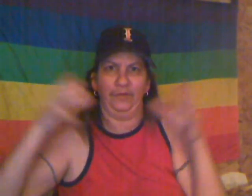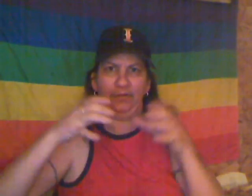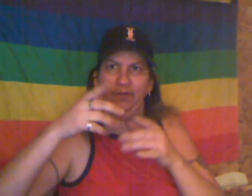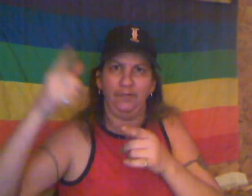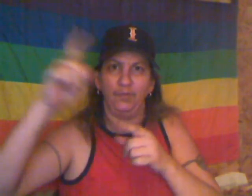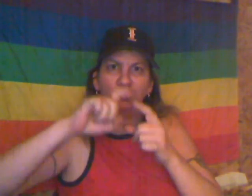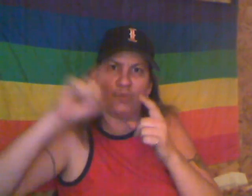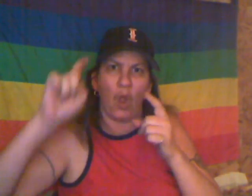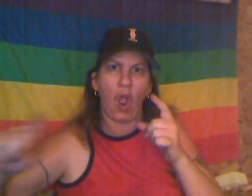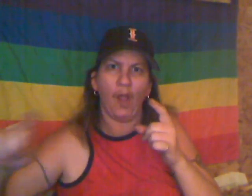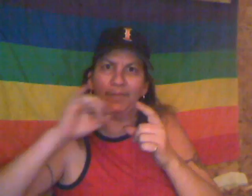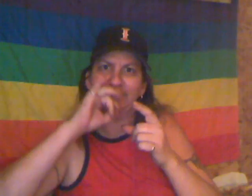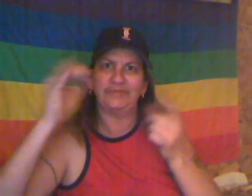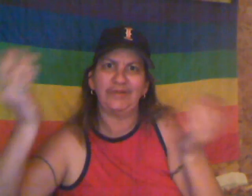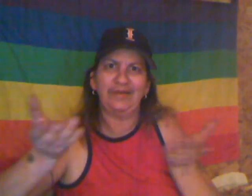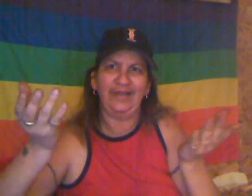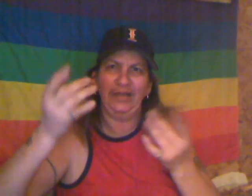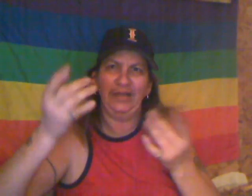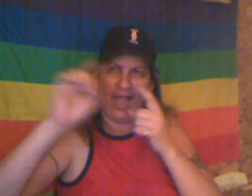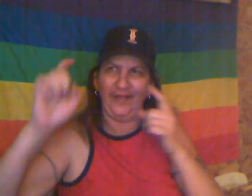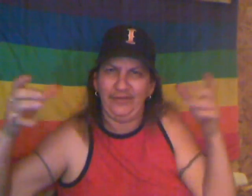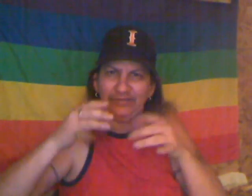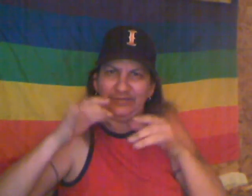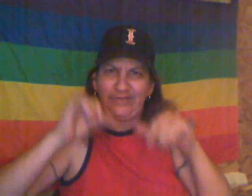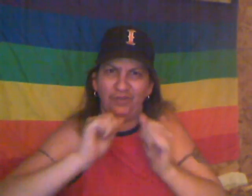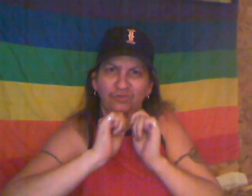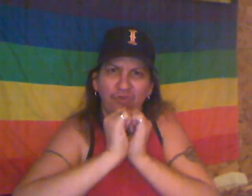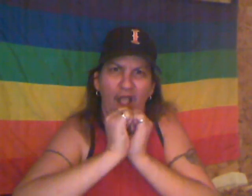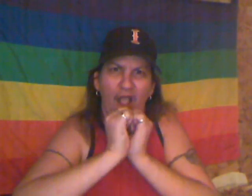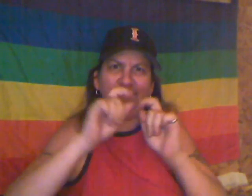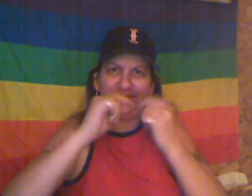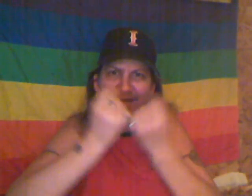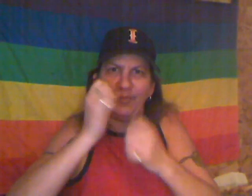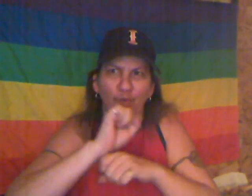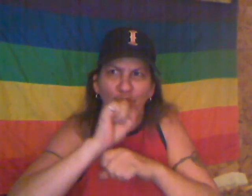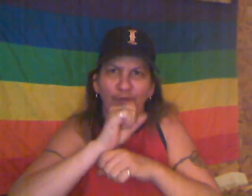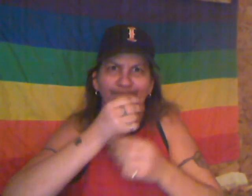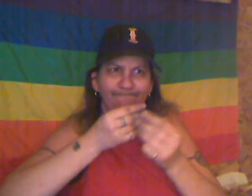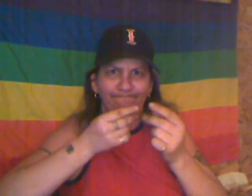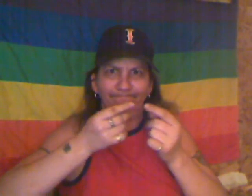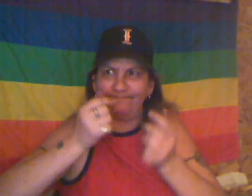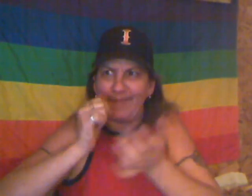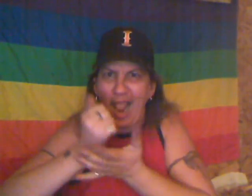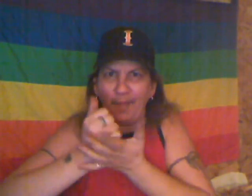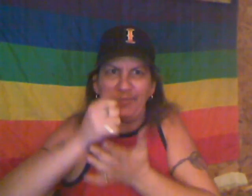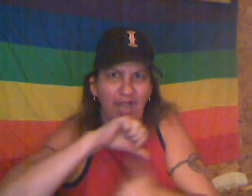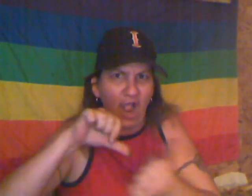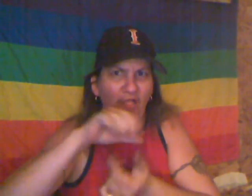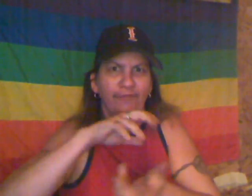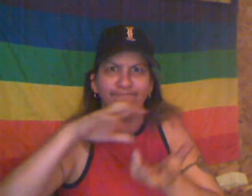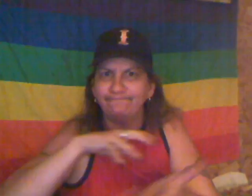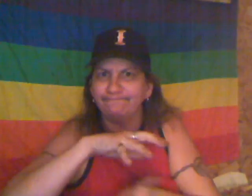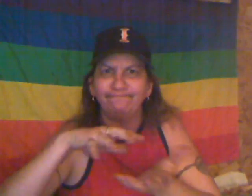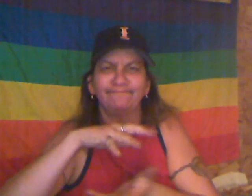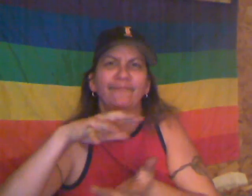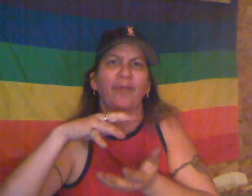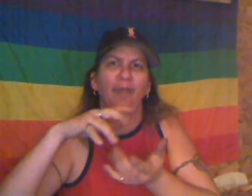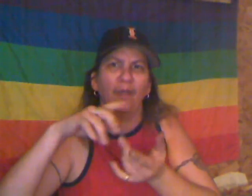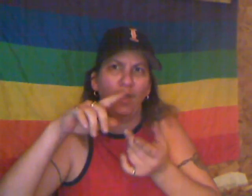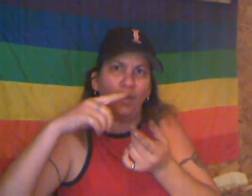the IM time. The left with ED, energetics and dynamics. Explain that. So we're studying the energy transfer in